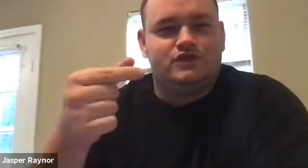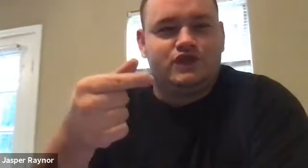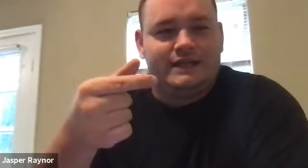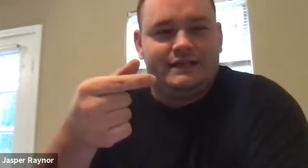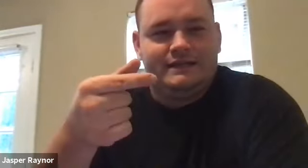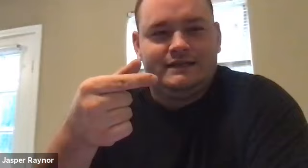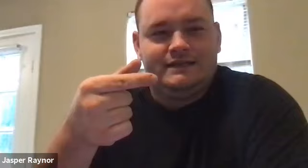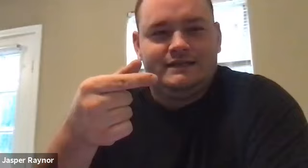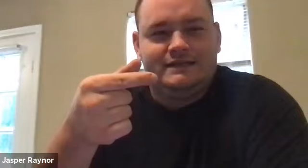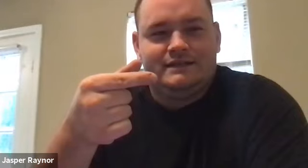G,